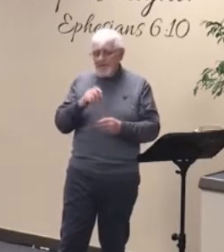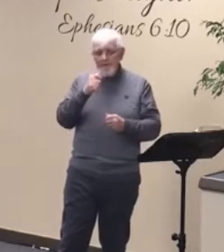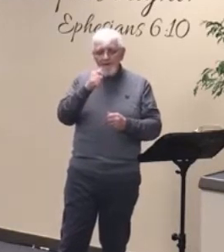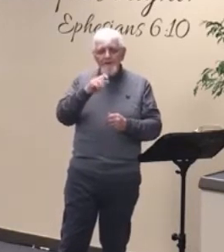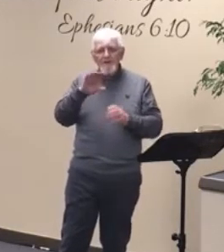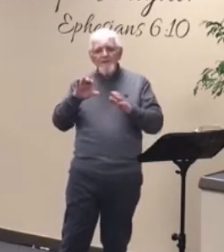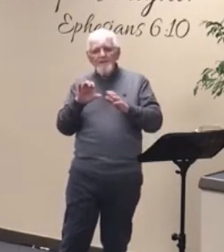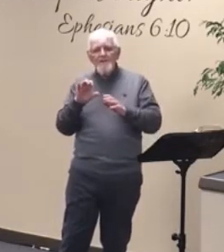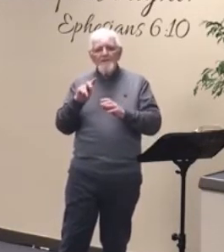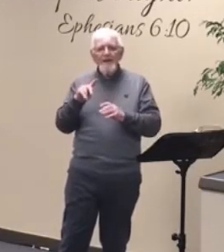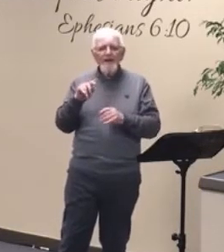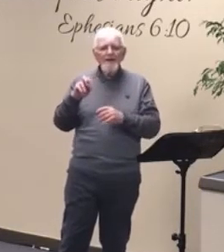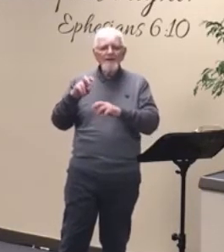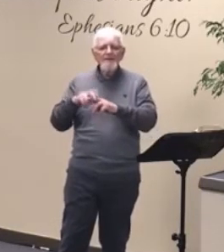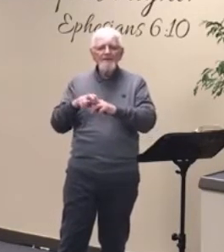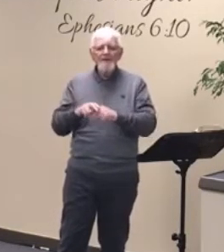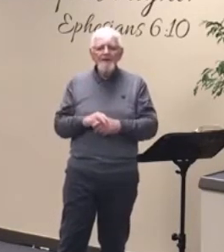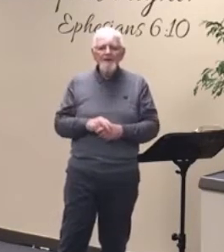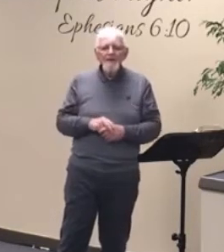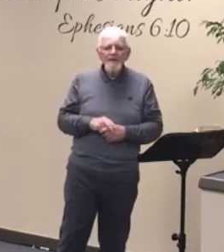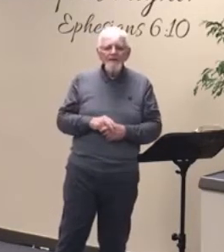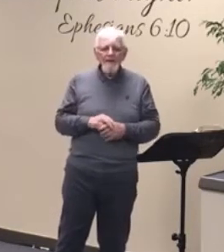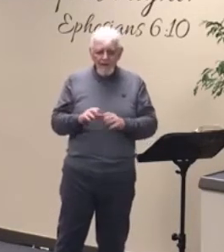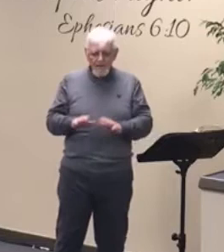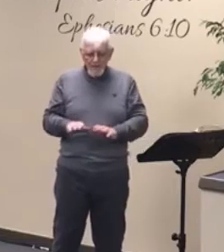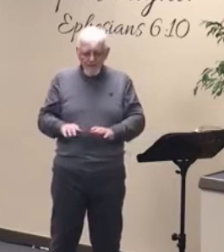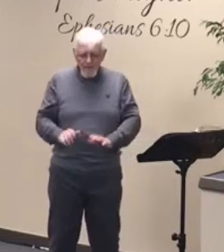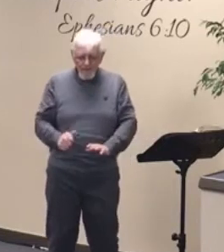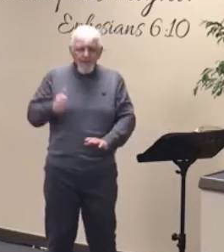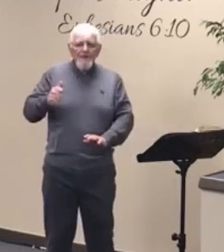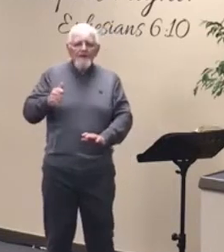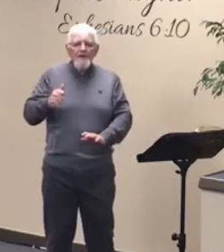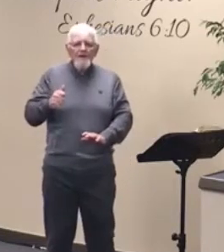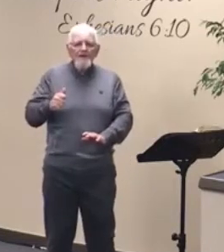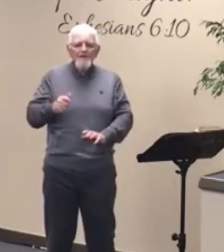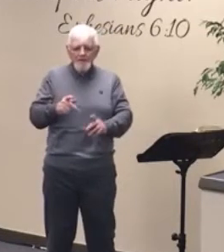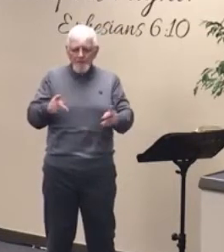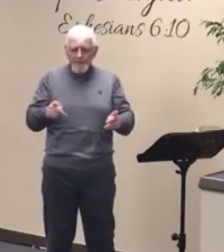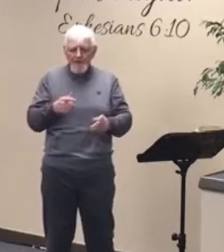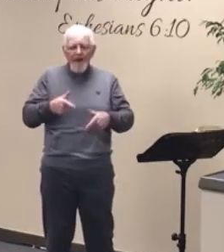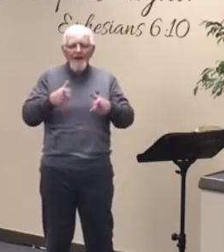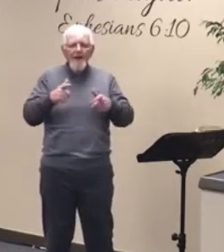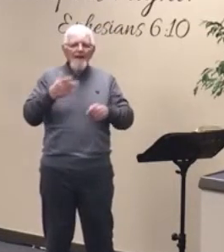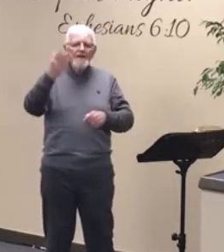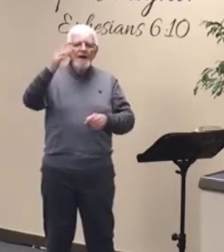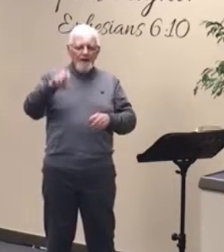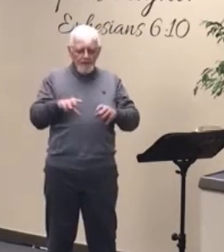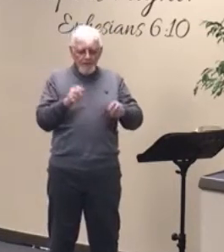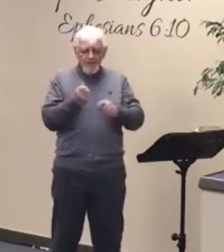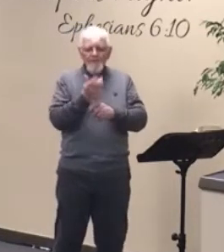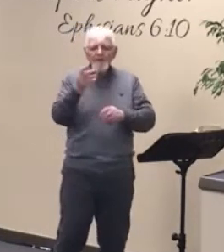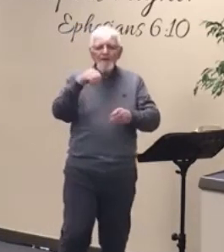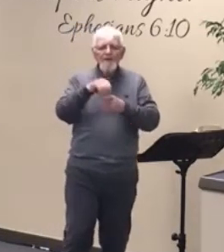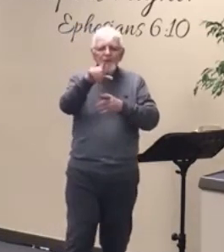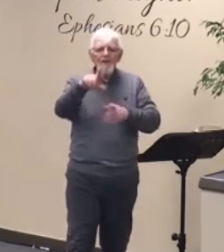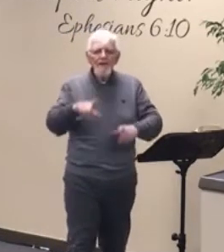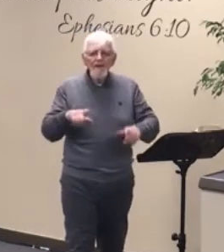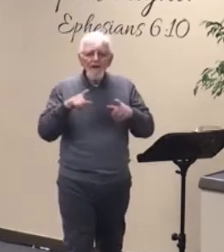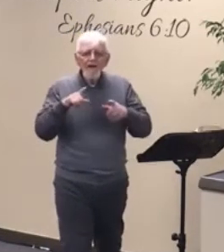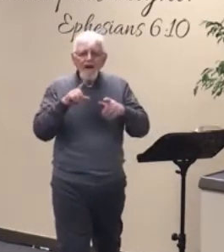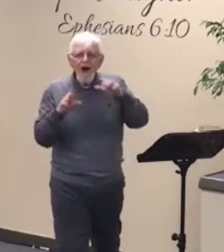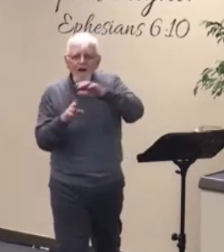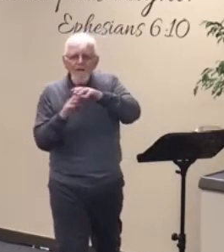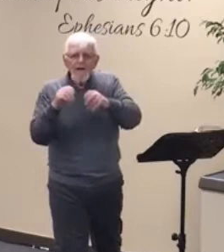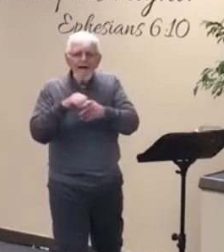yourself at just the lowest position, and then letting the Lord do something in your life. Humbleness